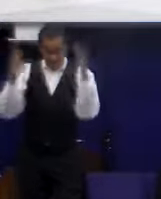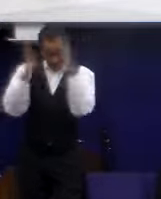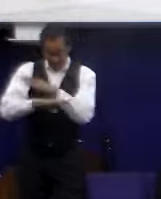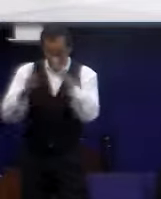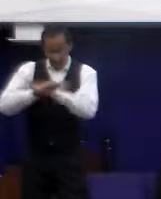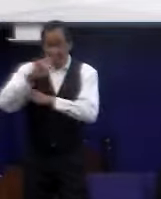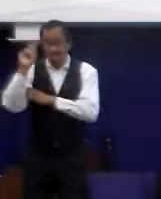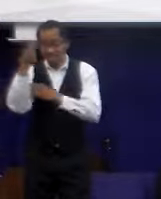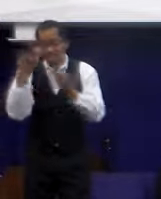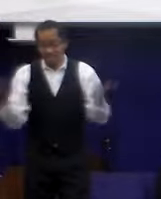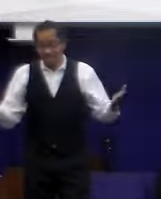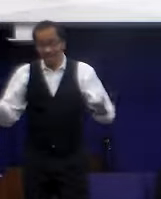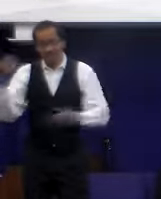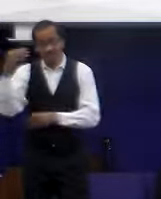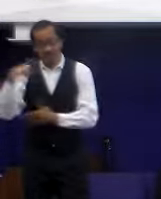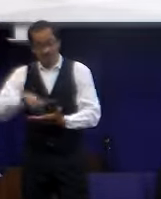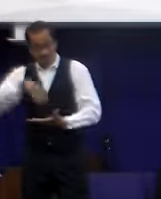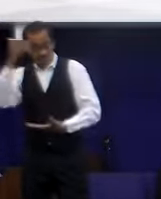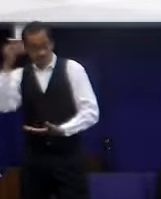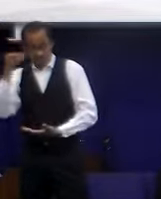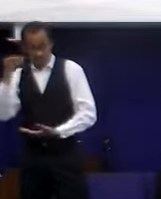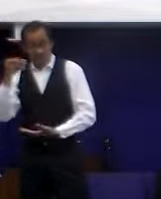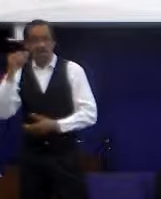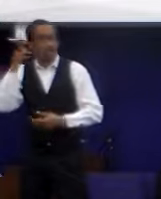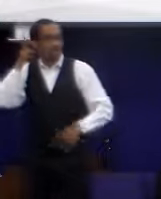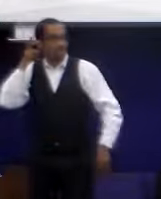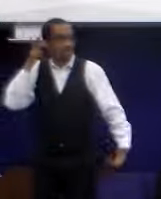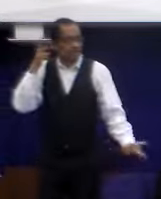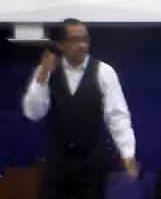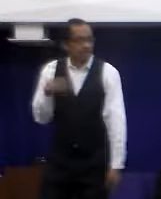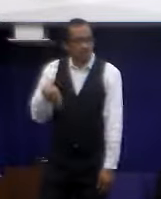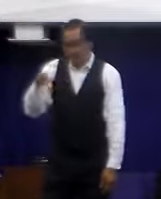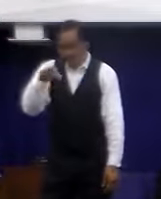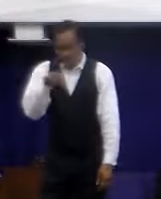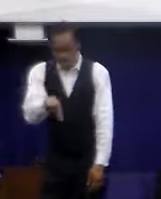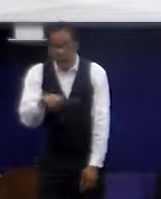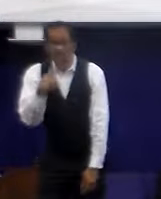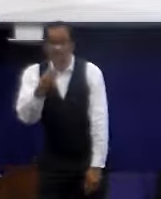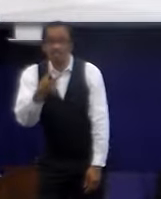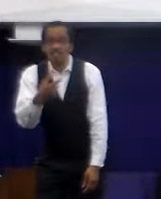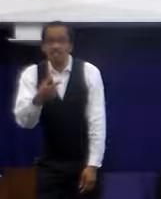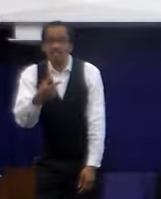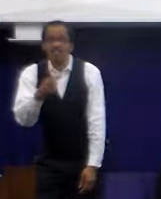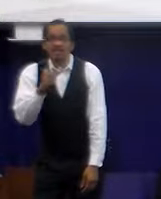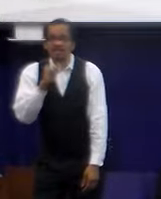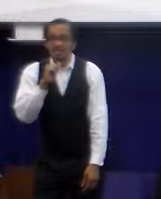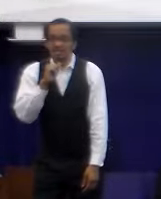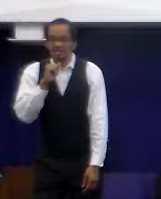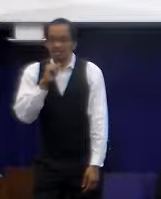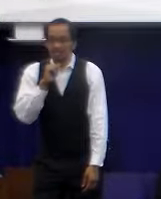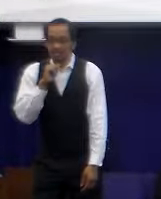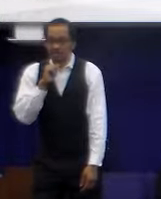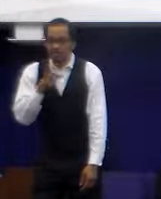First thing we can learn is they didn't listen. Mm-hmm. Paul told them not to take this yarn. That's